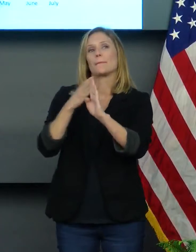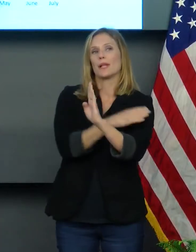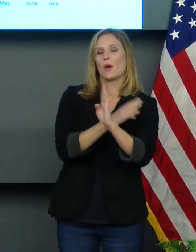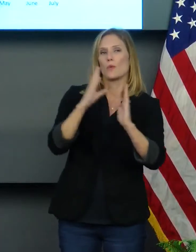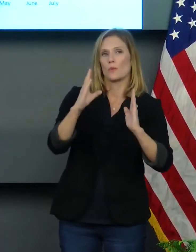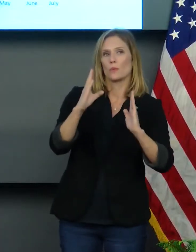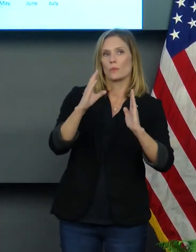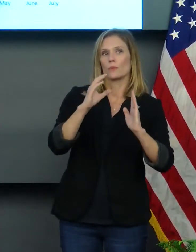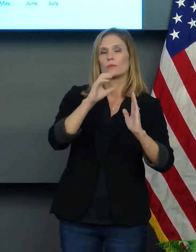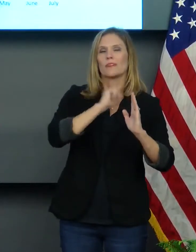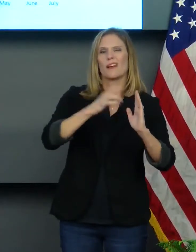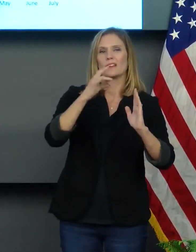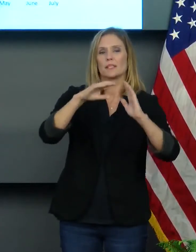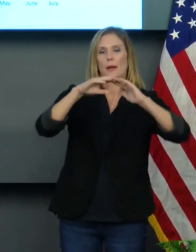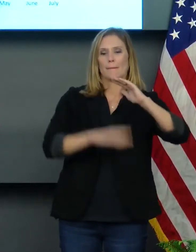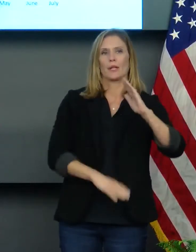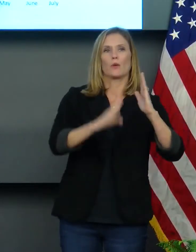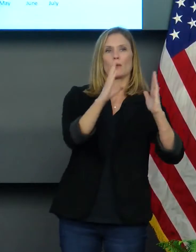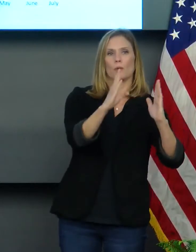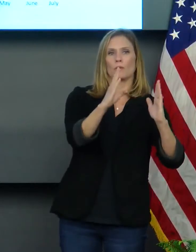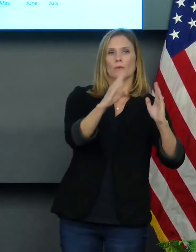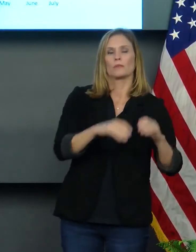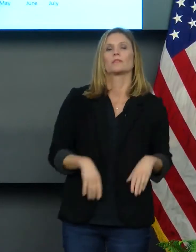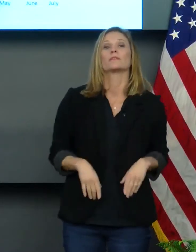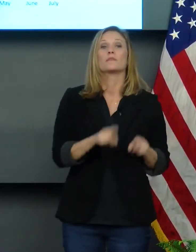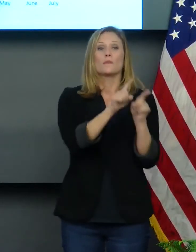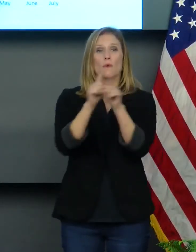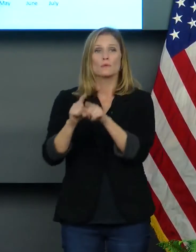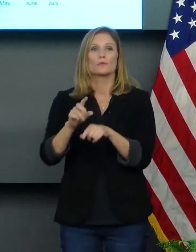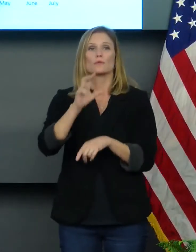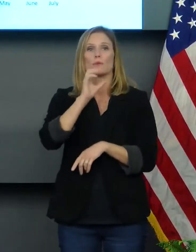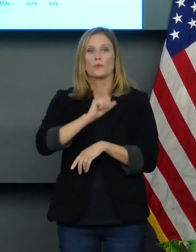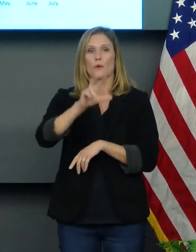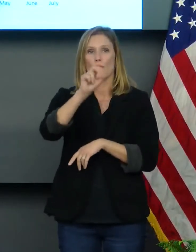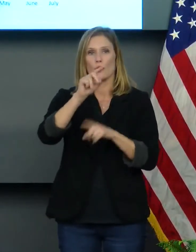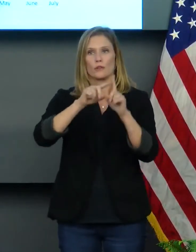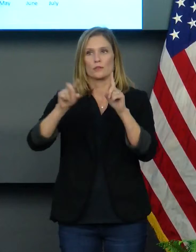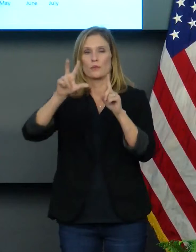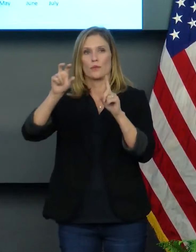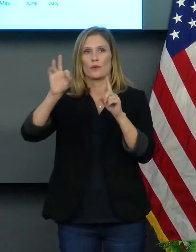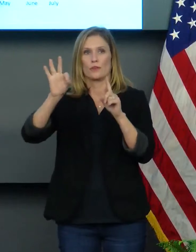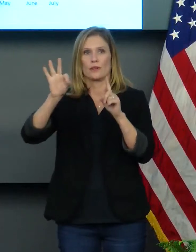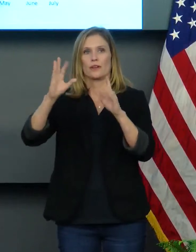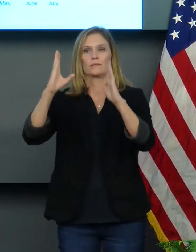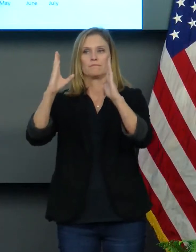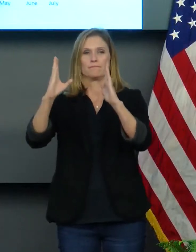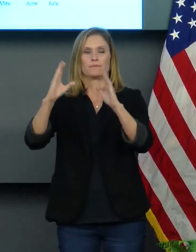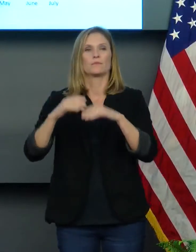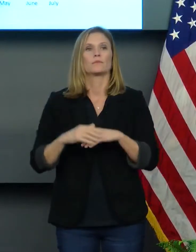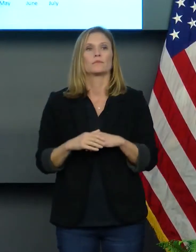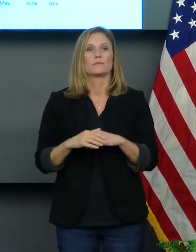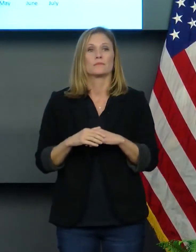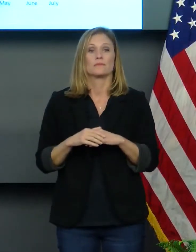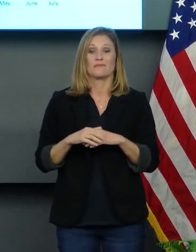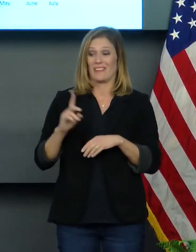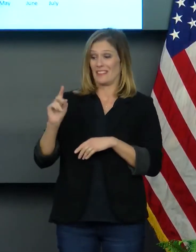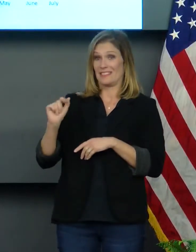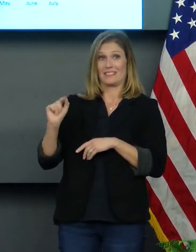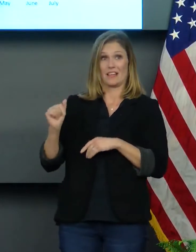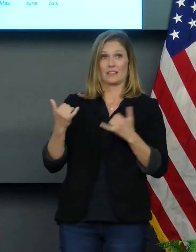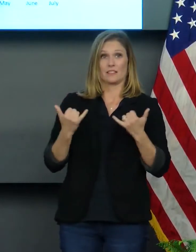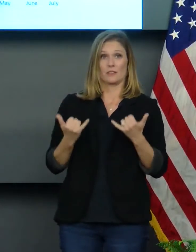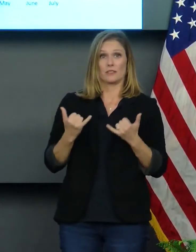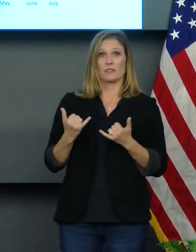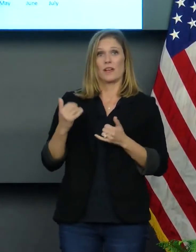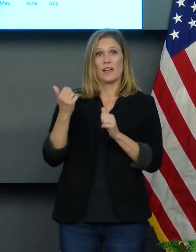and individuals between the ages of 30 and 39. In today's data, of all the new cases reported